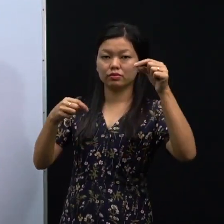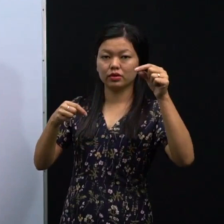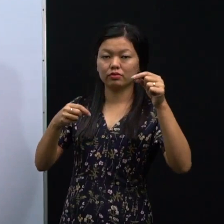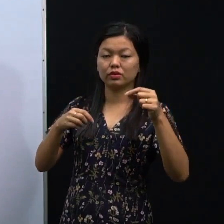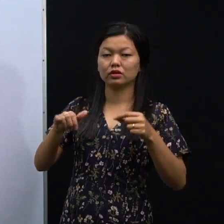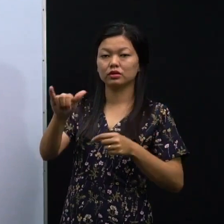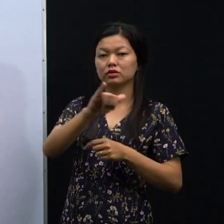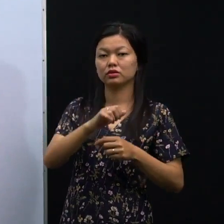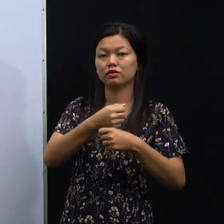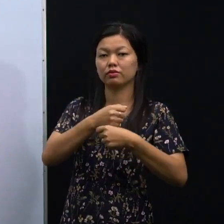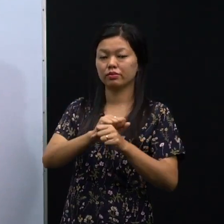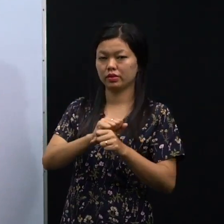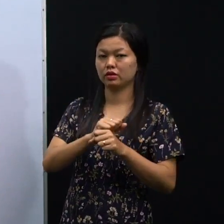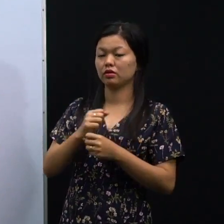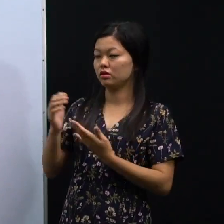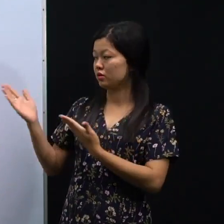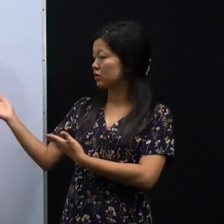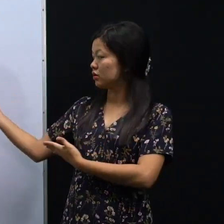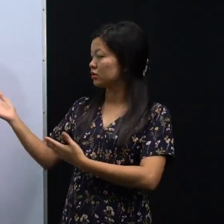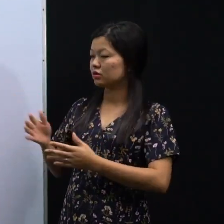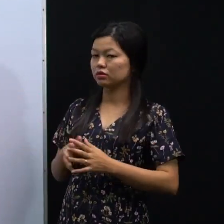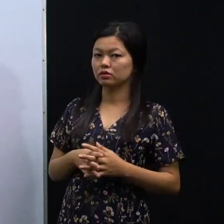gold foil.